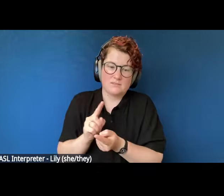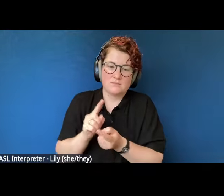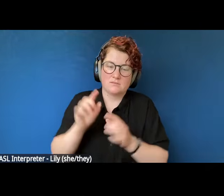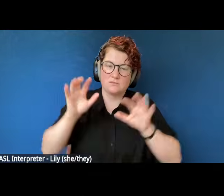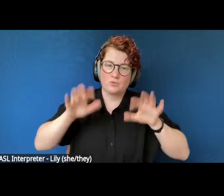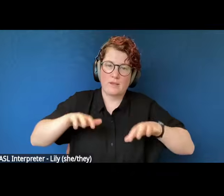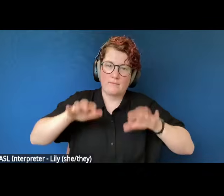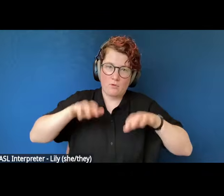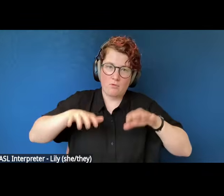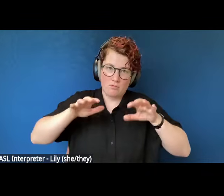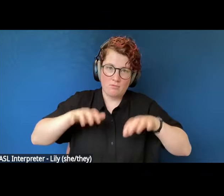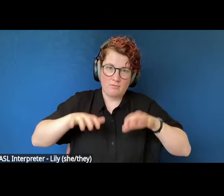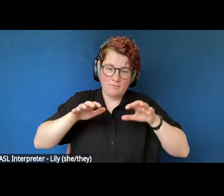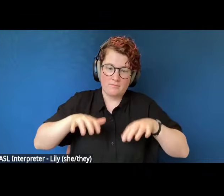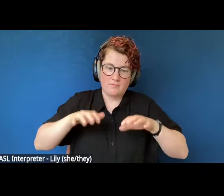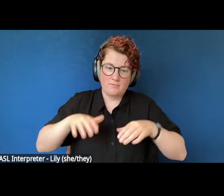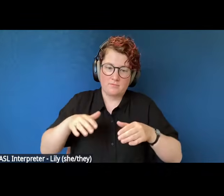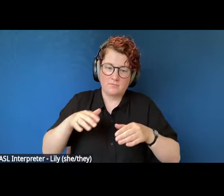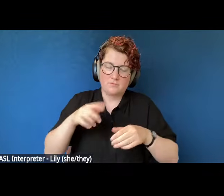we saw